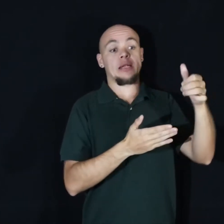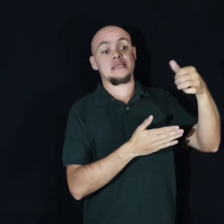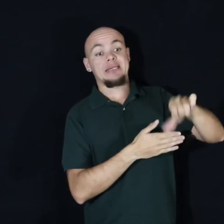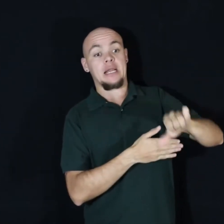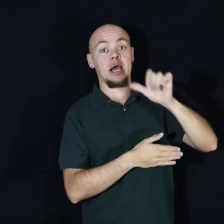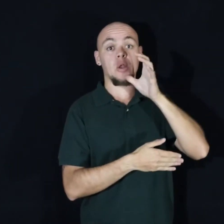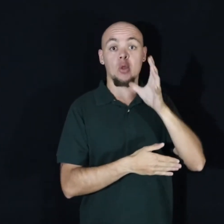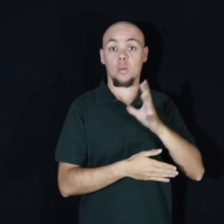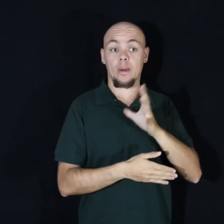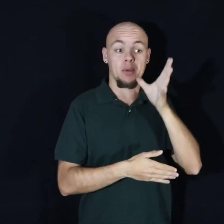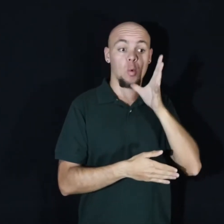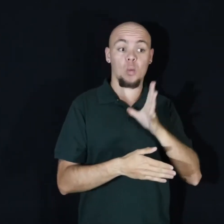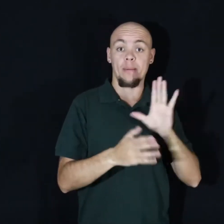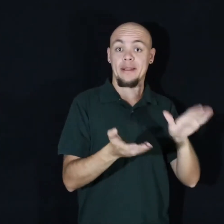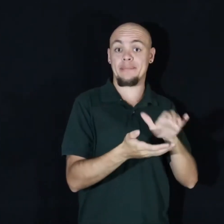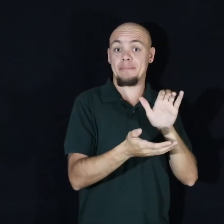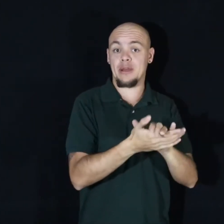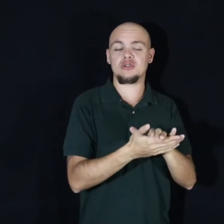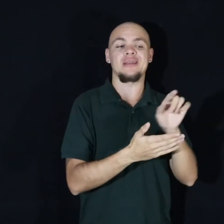were discriminating.